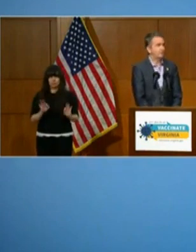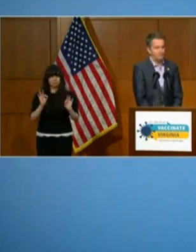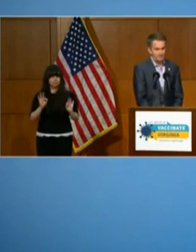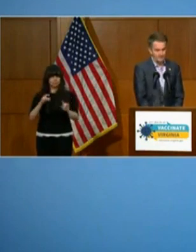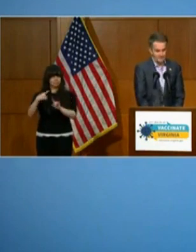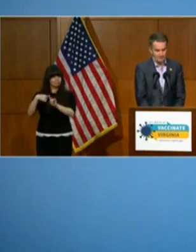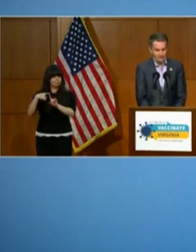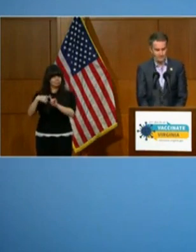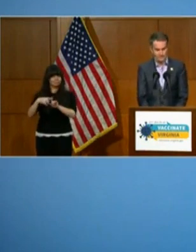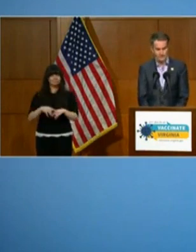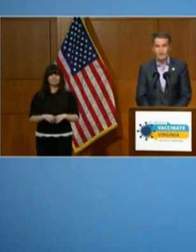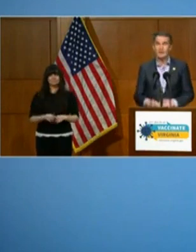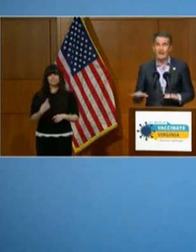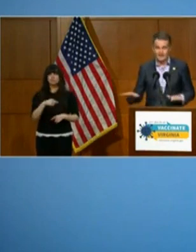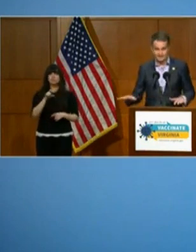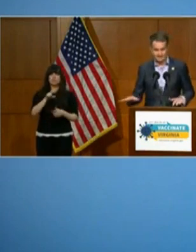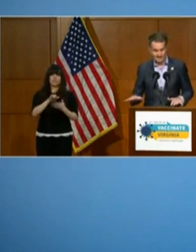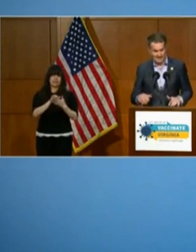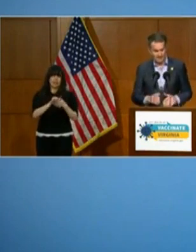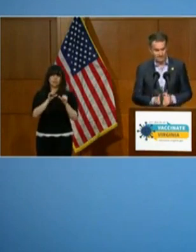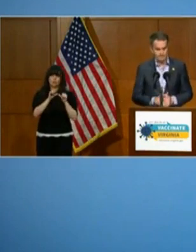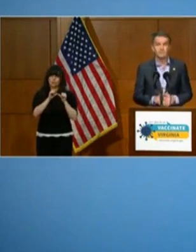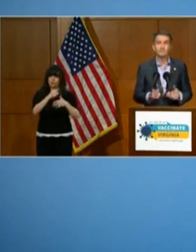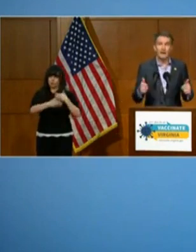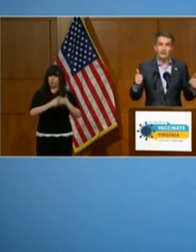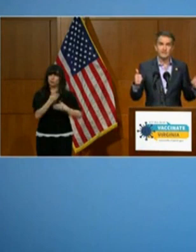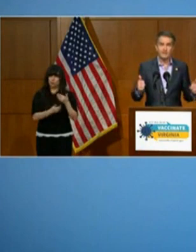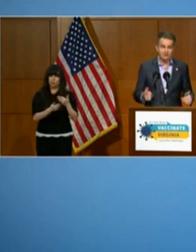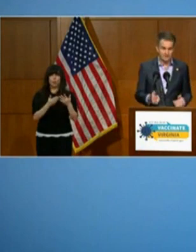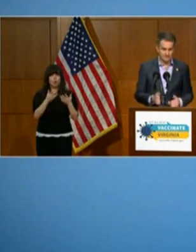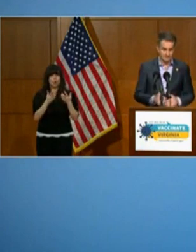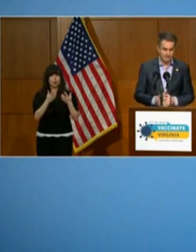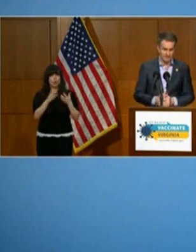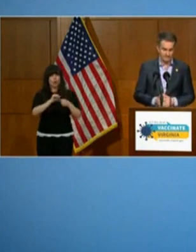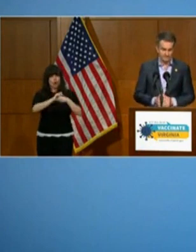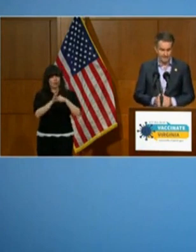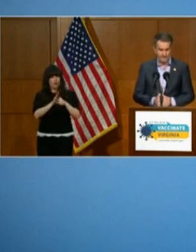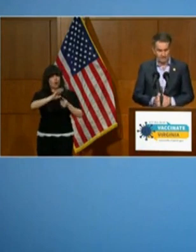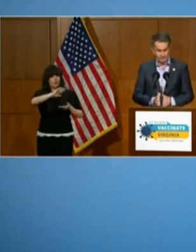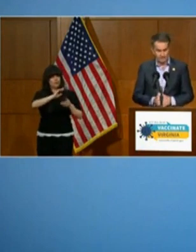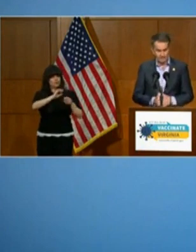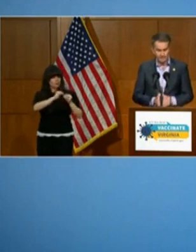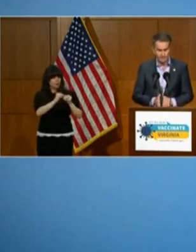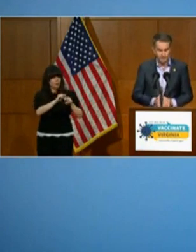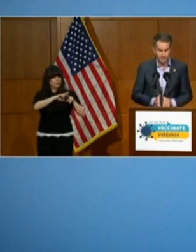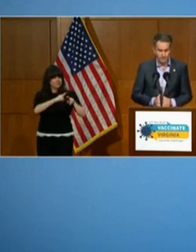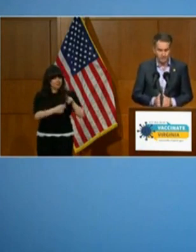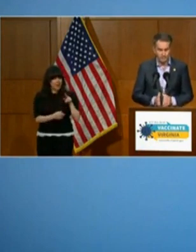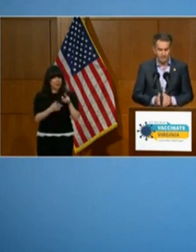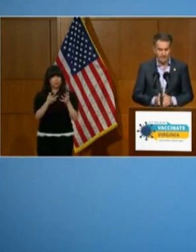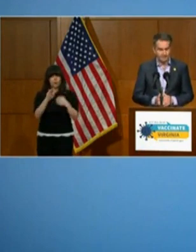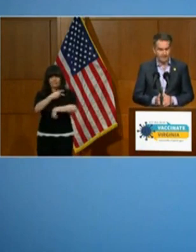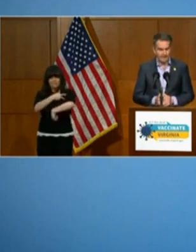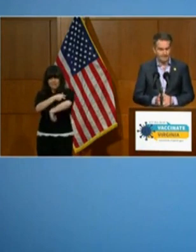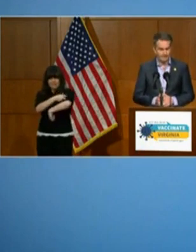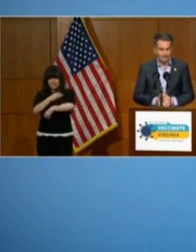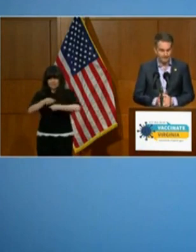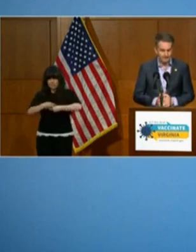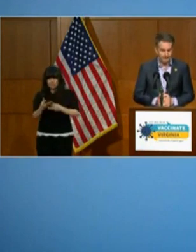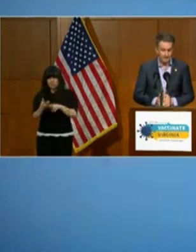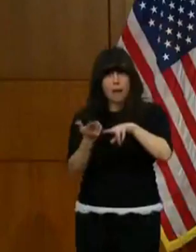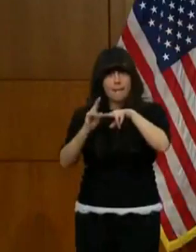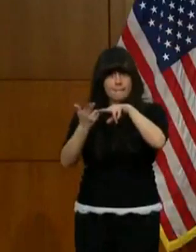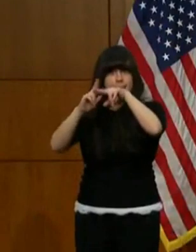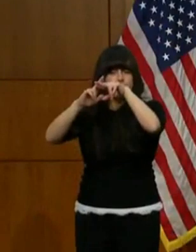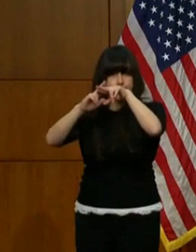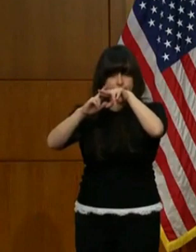trends to continue. Cases down, vaccinations up, as we develop a long-term plan for how to get back